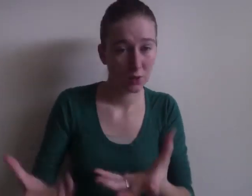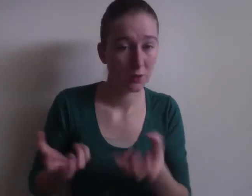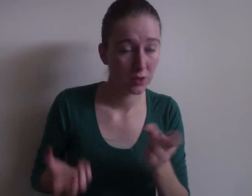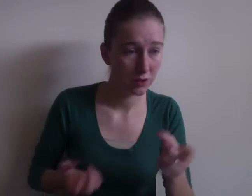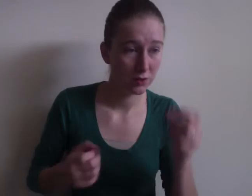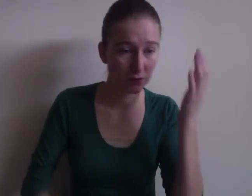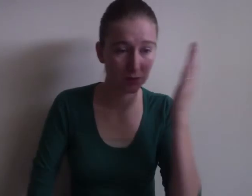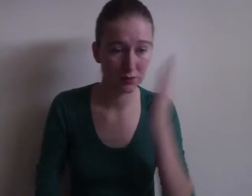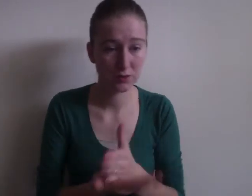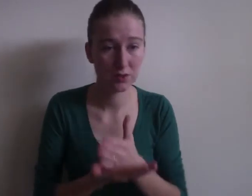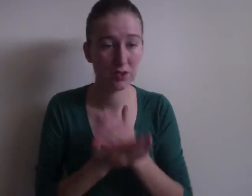paintings.